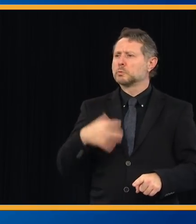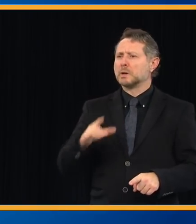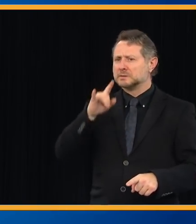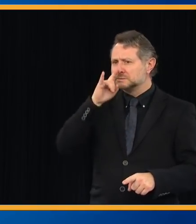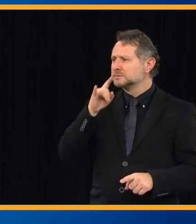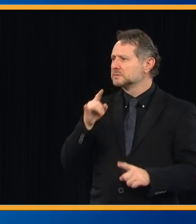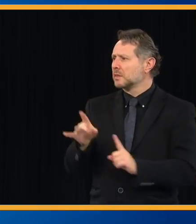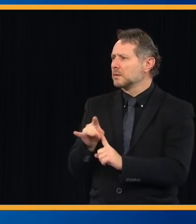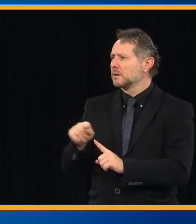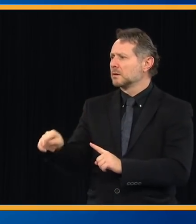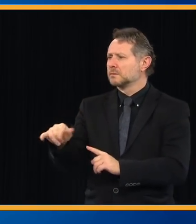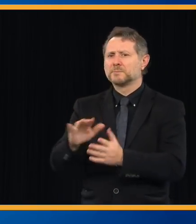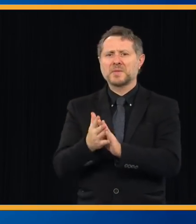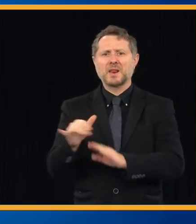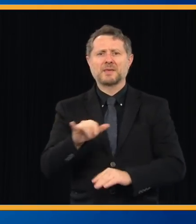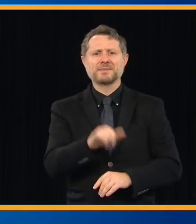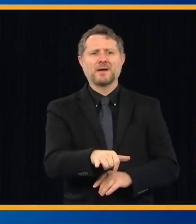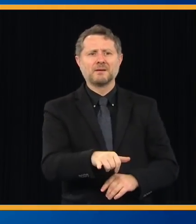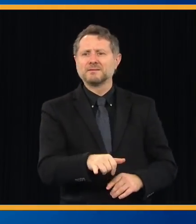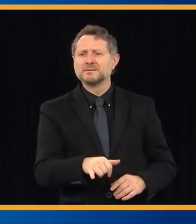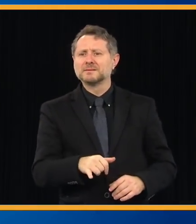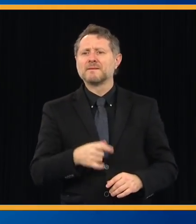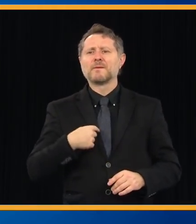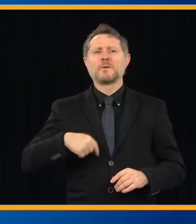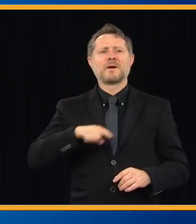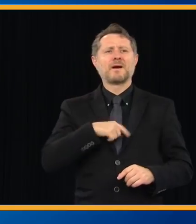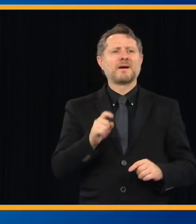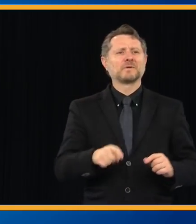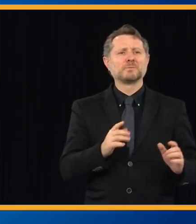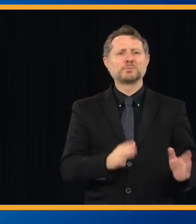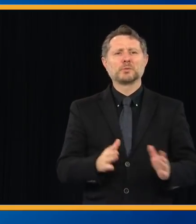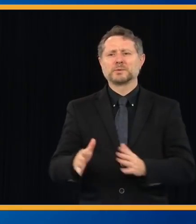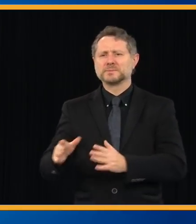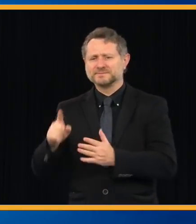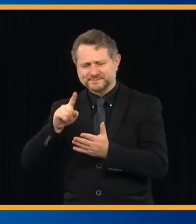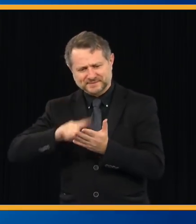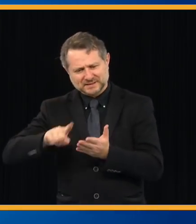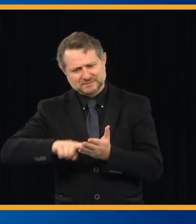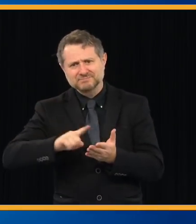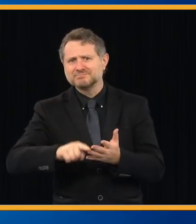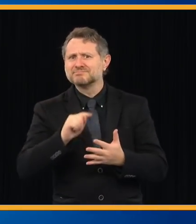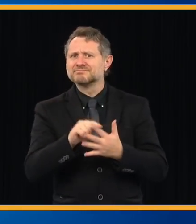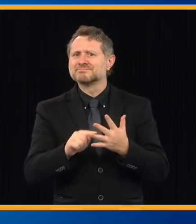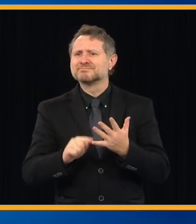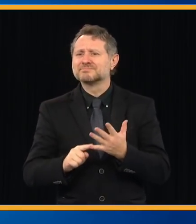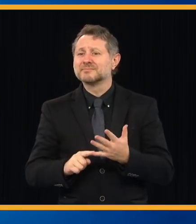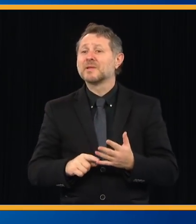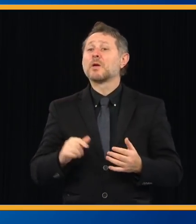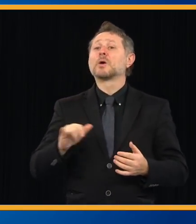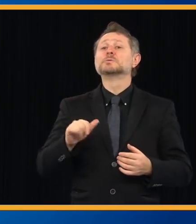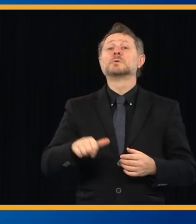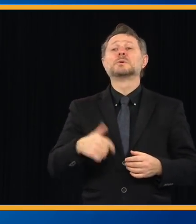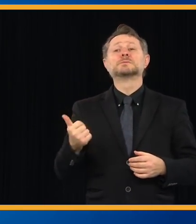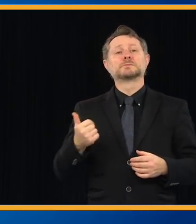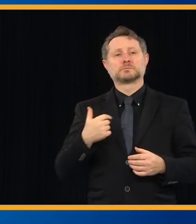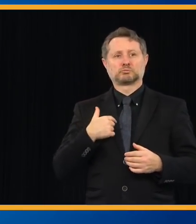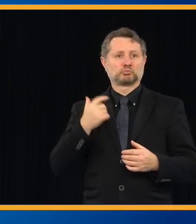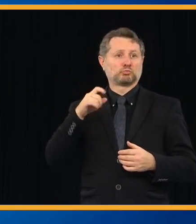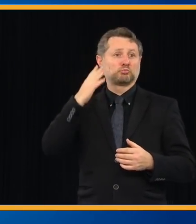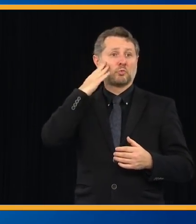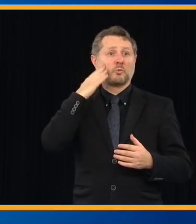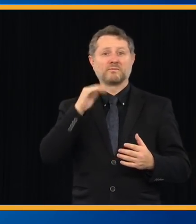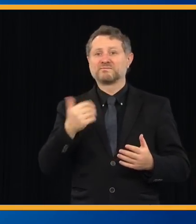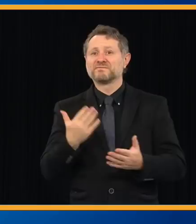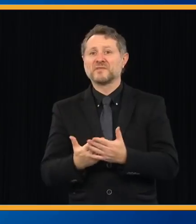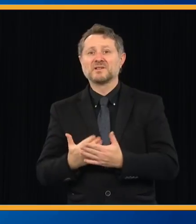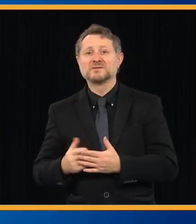virus. But it's something we have to consider seriously now. Another fact we do know about this, and a common thread